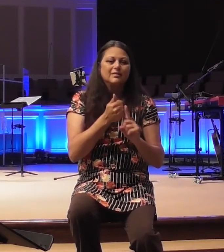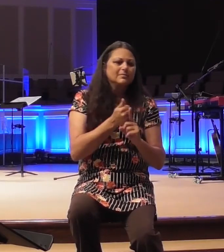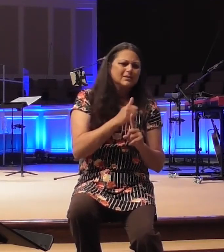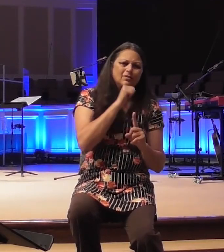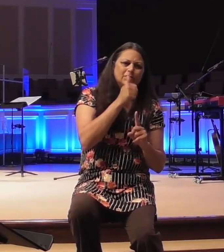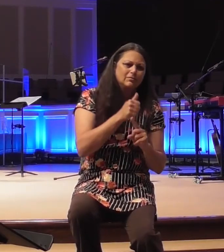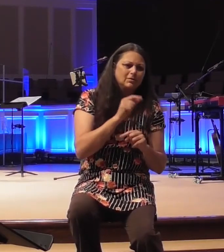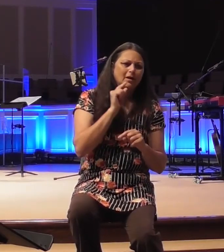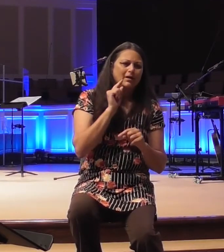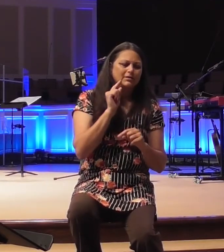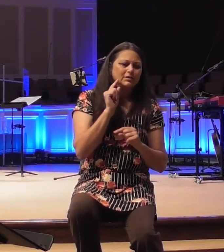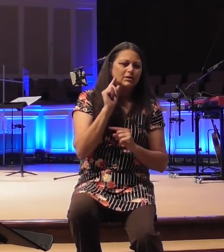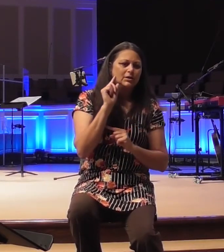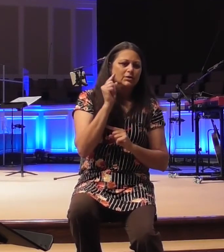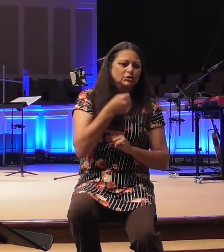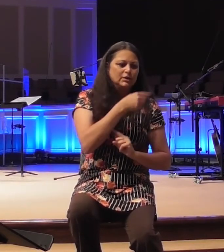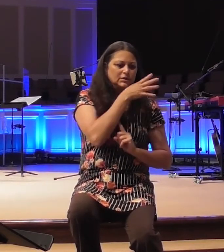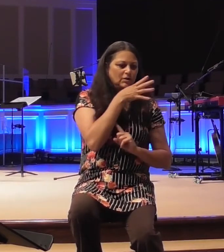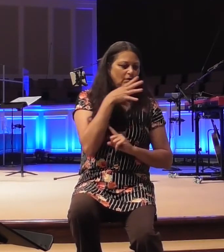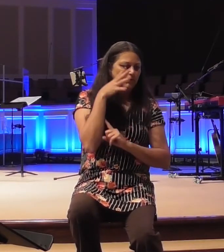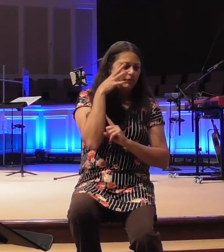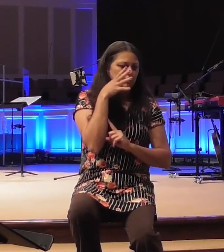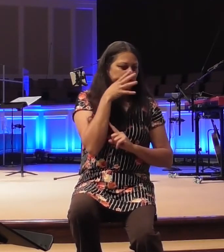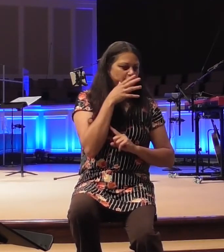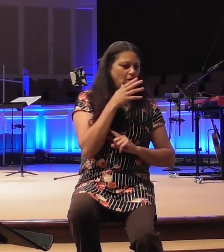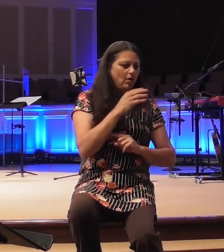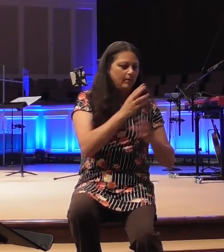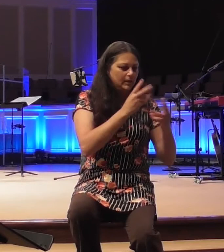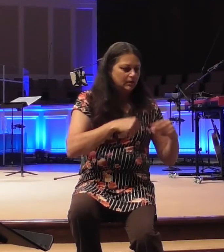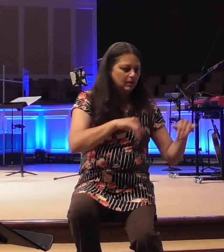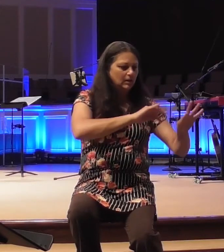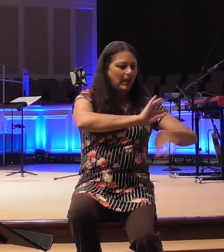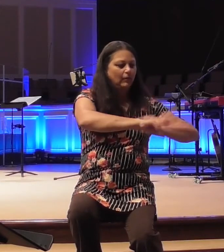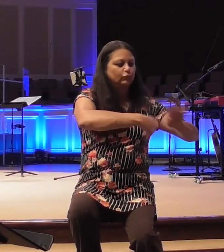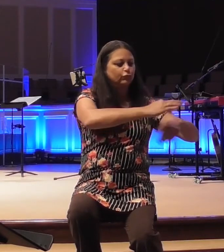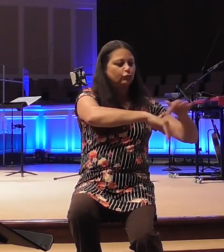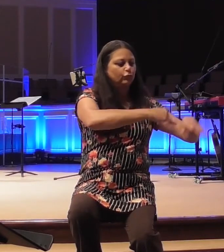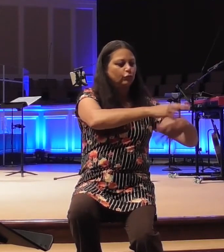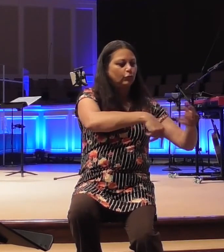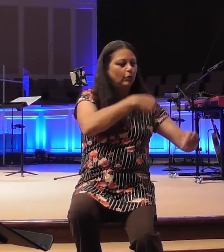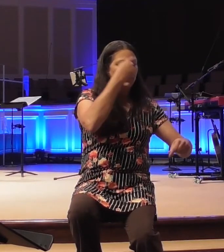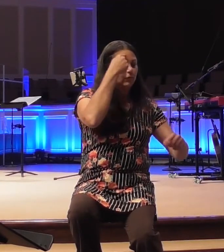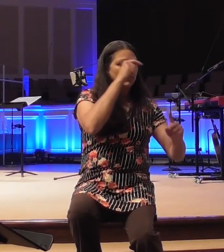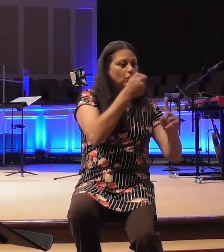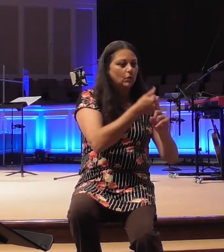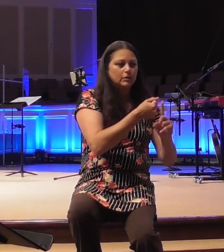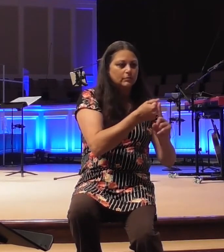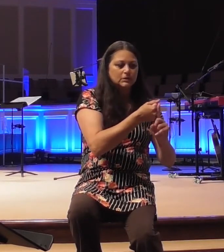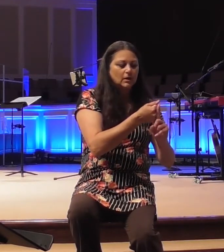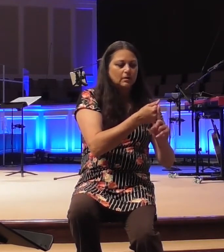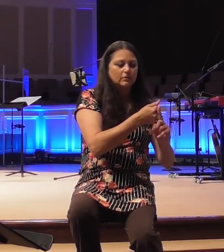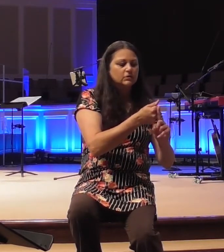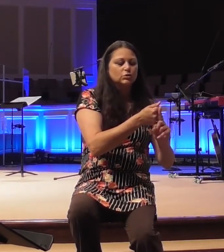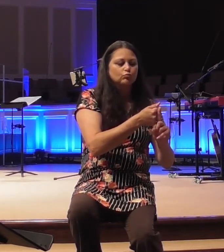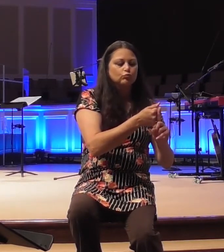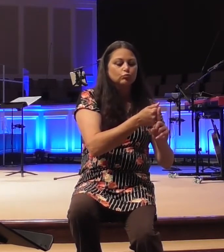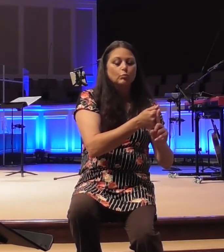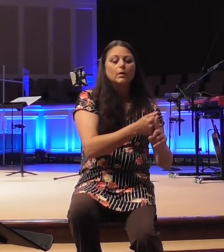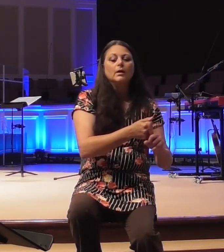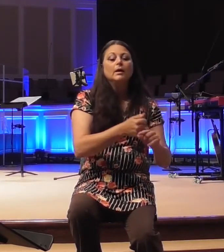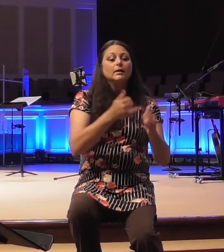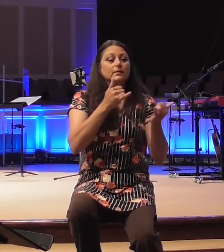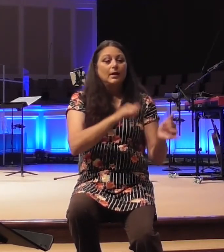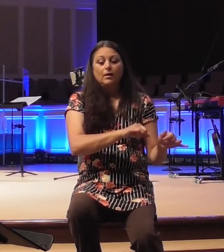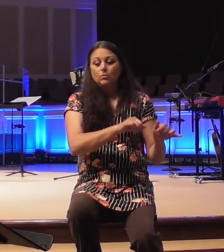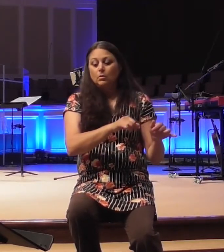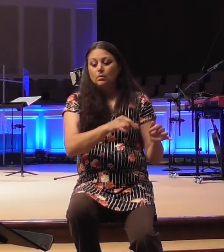personal benefit. And so remember the Lord's Supper. That night in which Jesus was betrayed, he washes the feet of the disciples and he